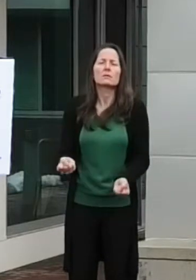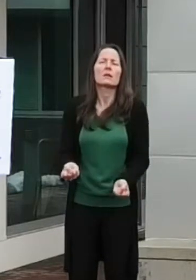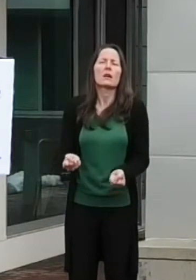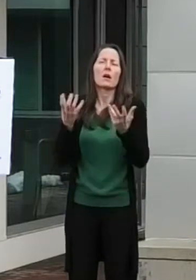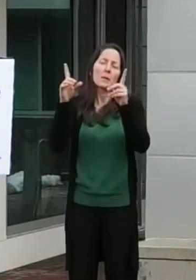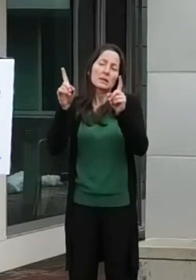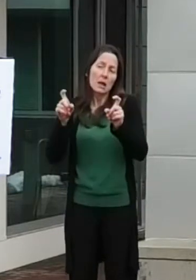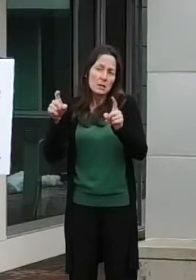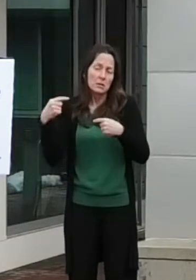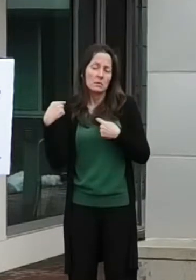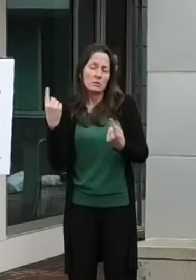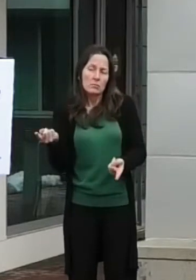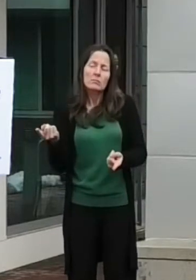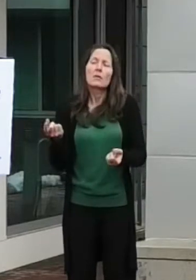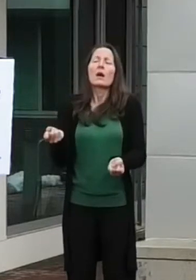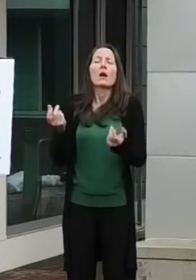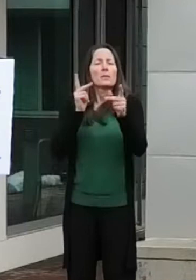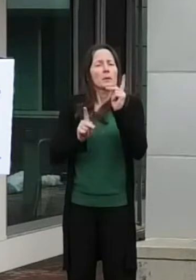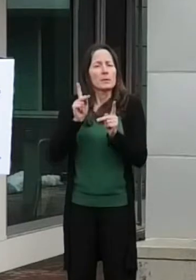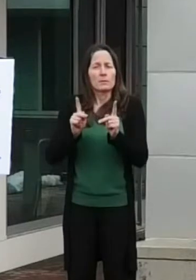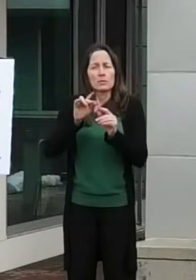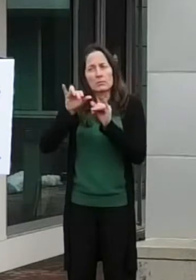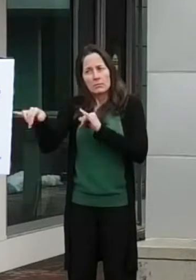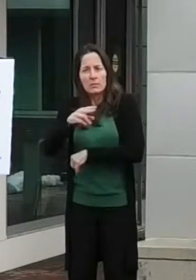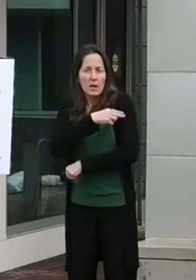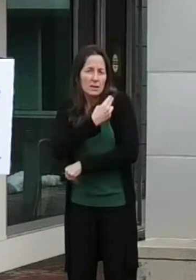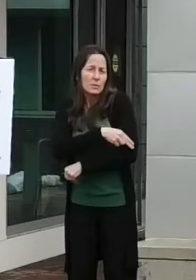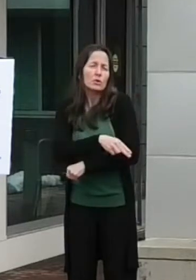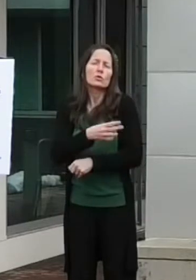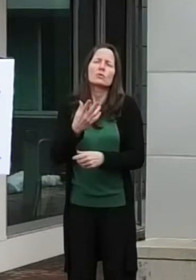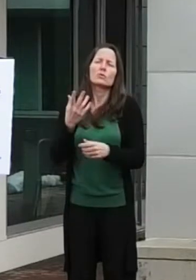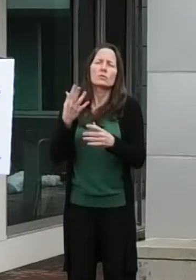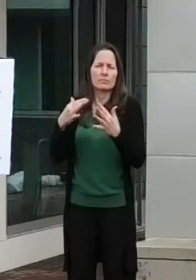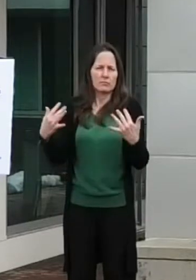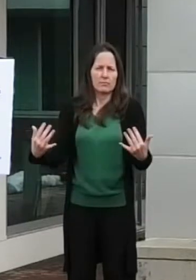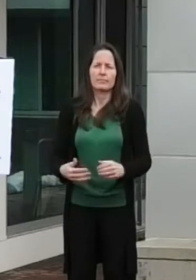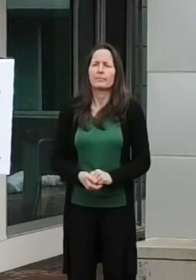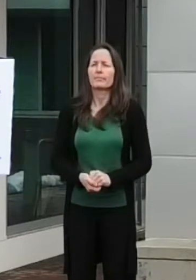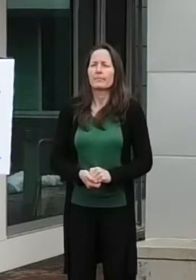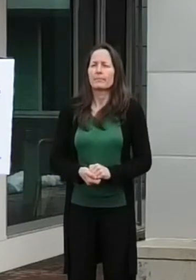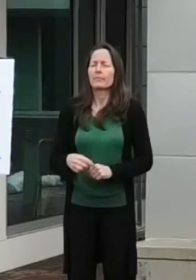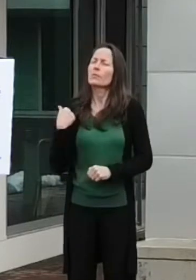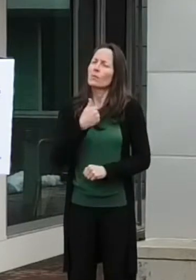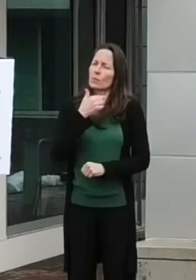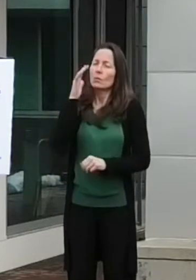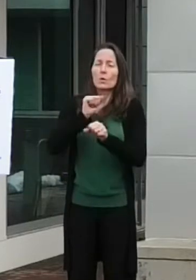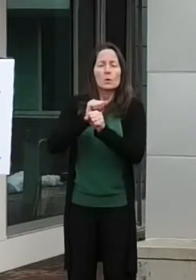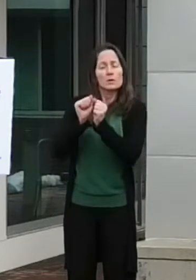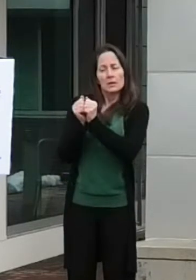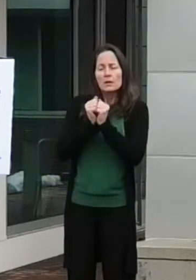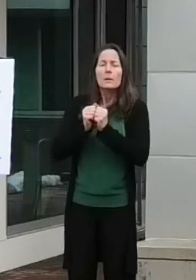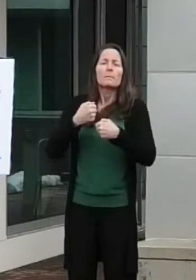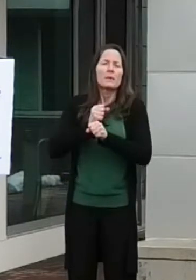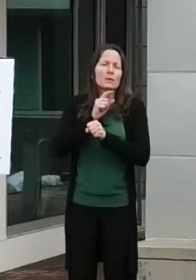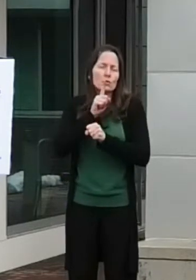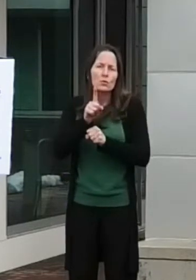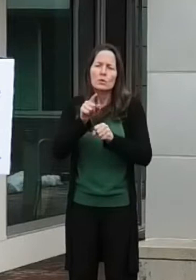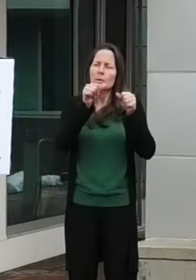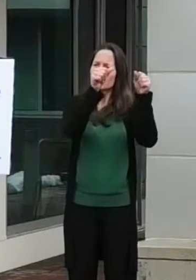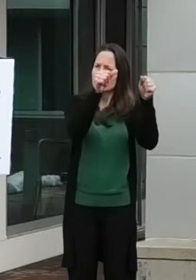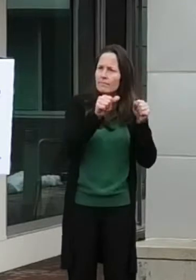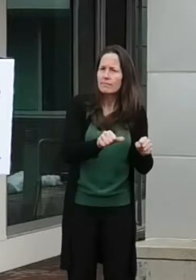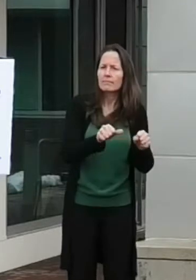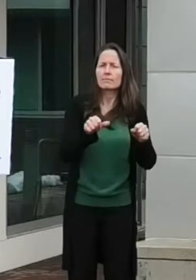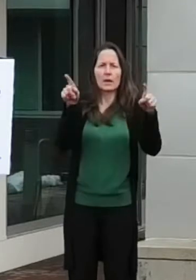and hospitalizations. We'll work together with our alliance to ensure that flyers, banners, and